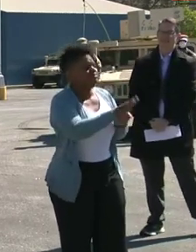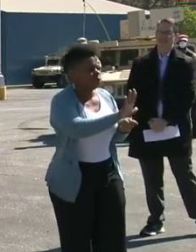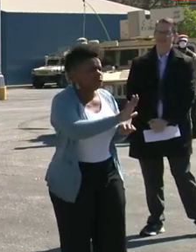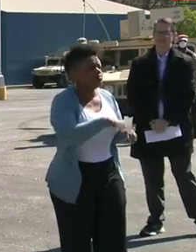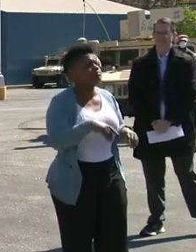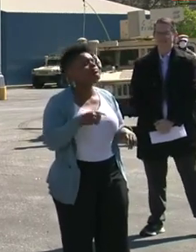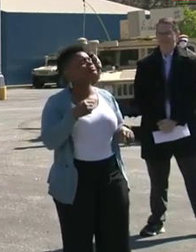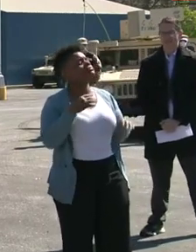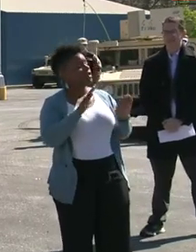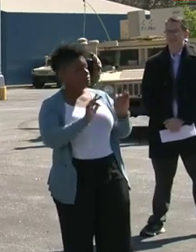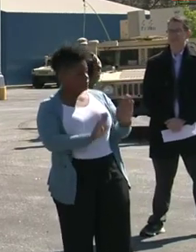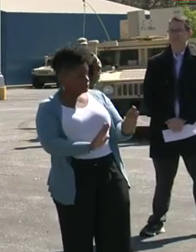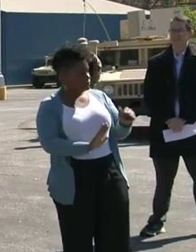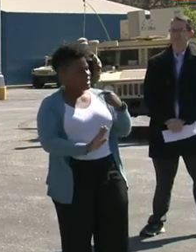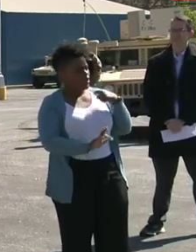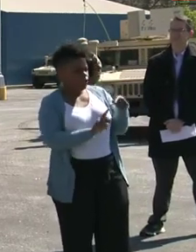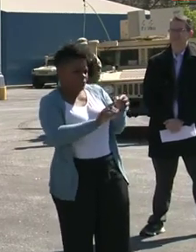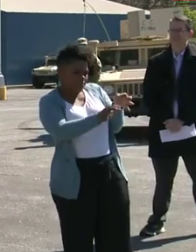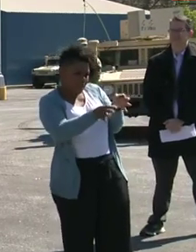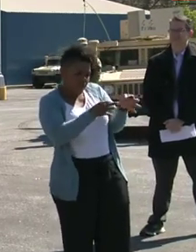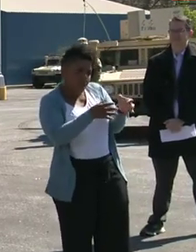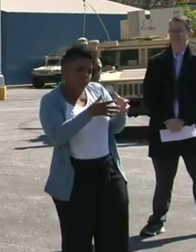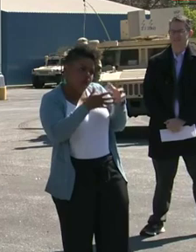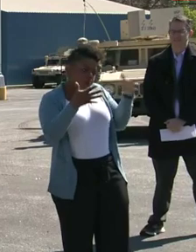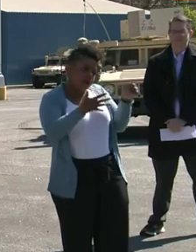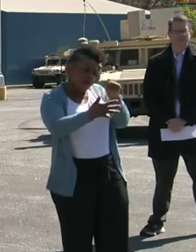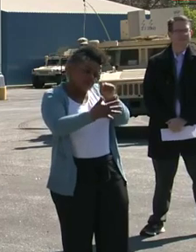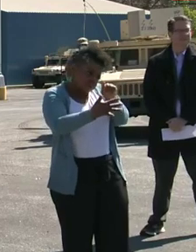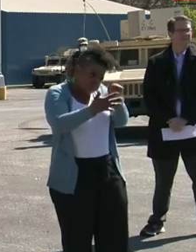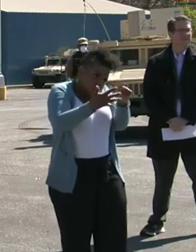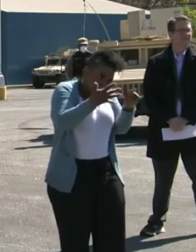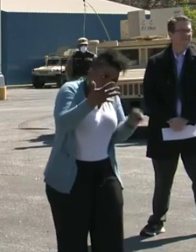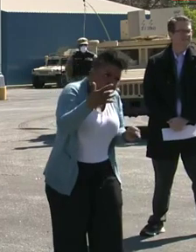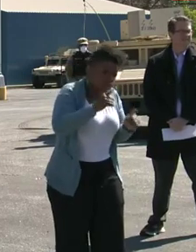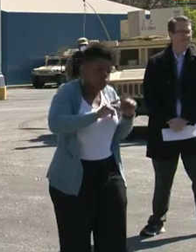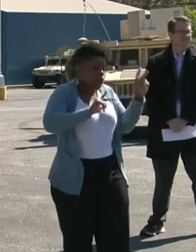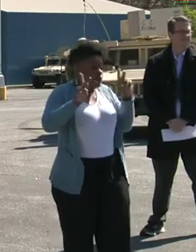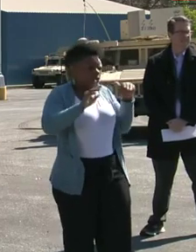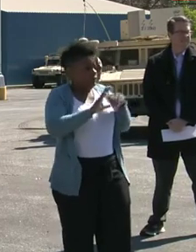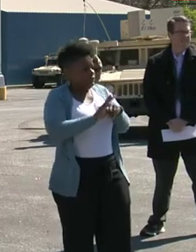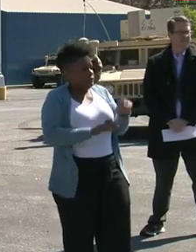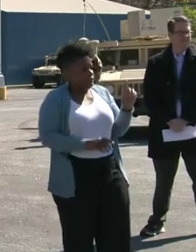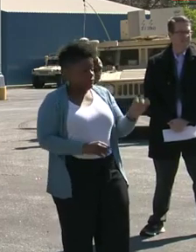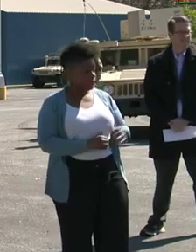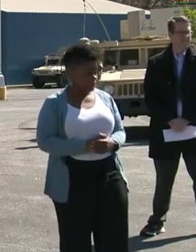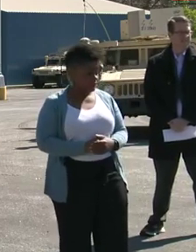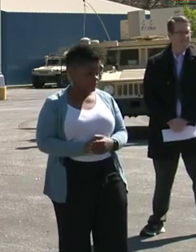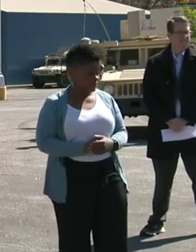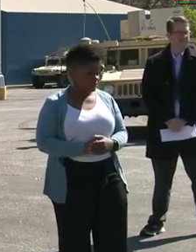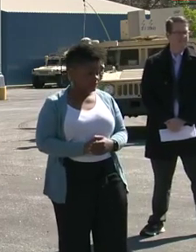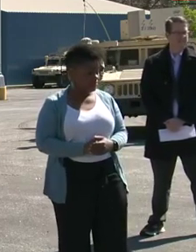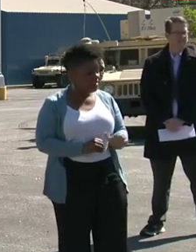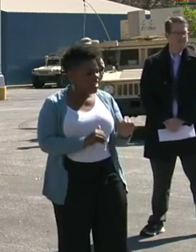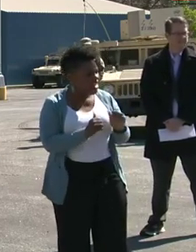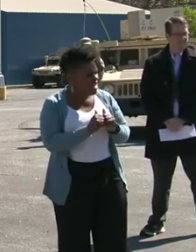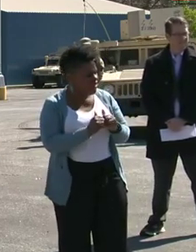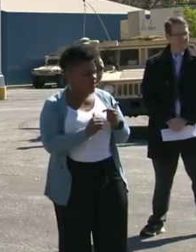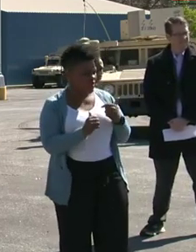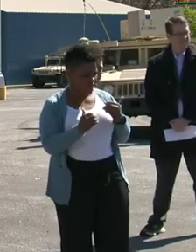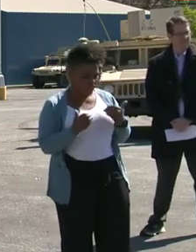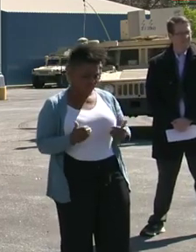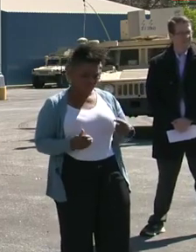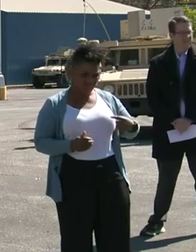that we want to explain fully to the residents of the District of Columbia about how we're working with